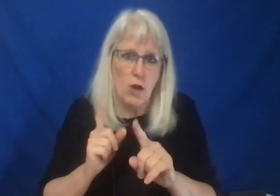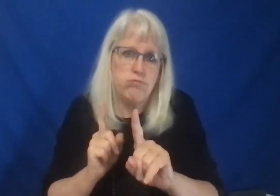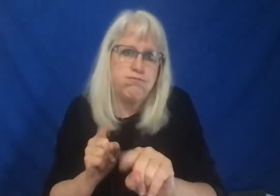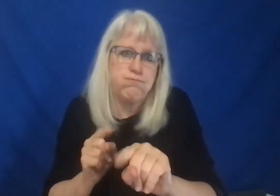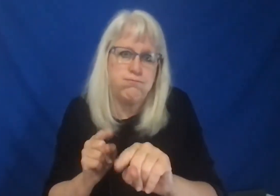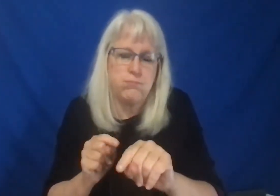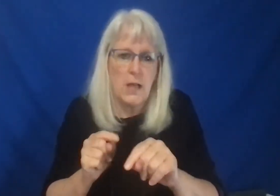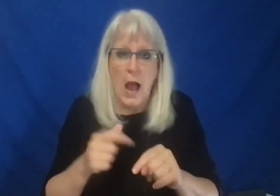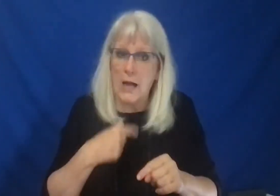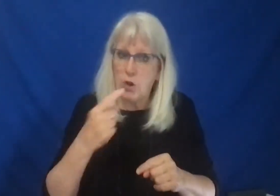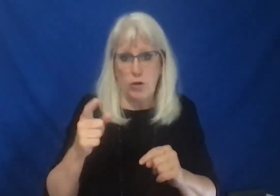way.